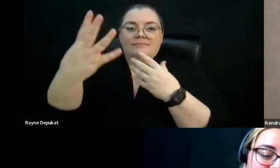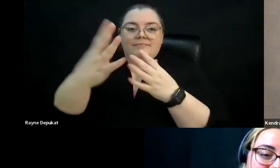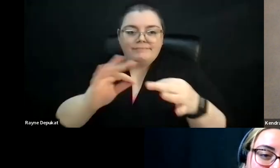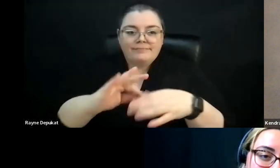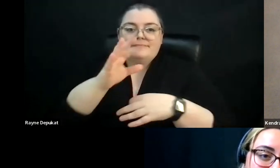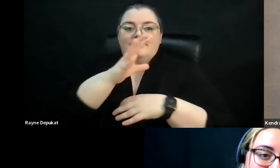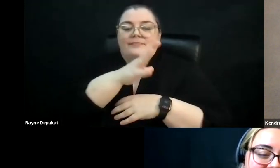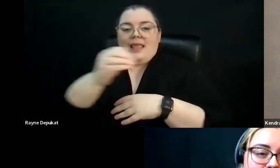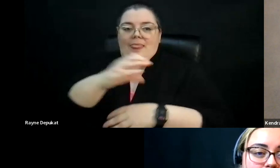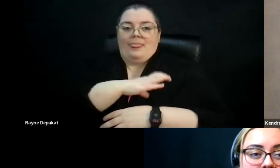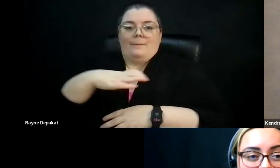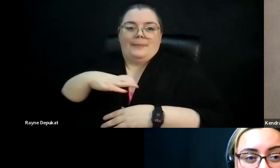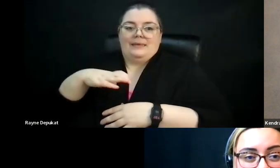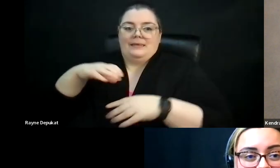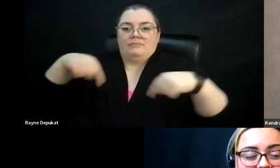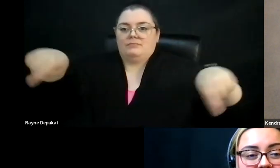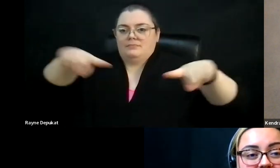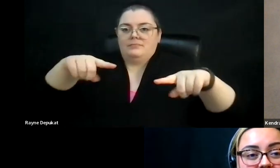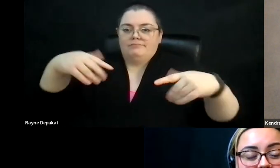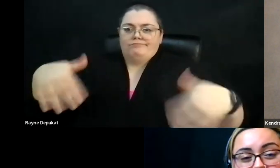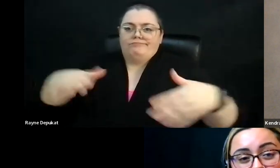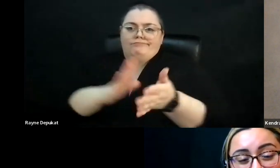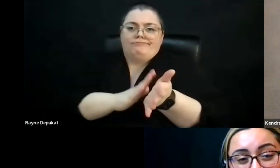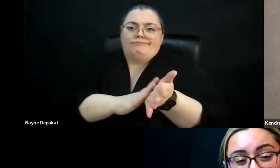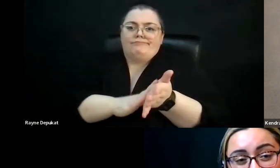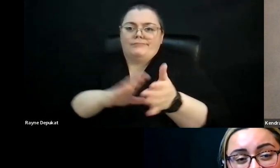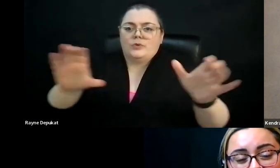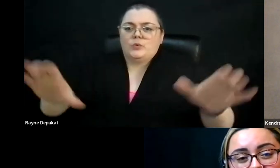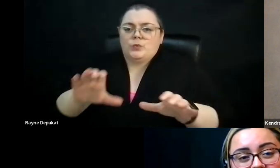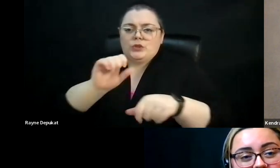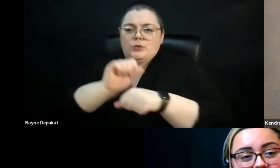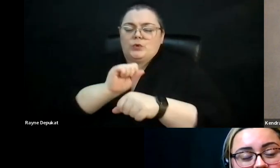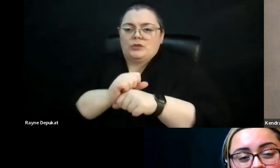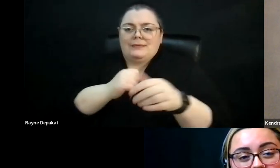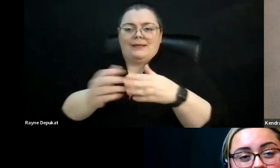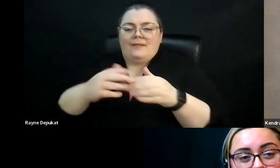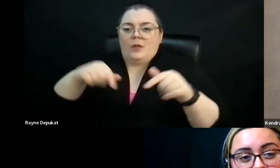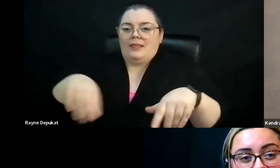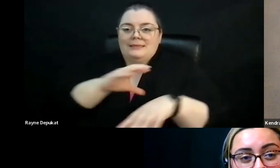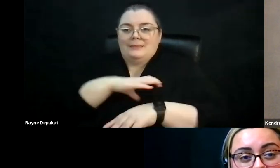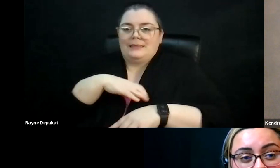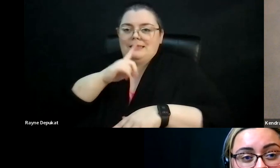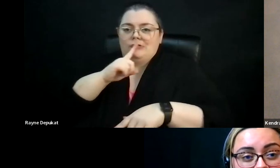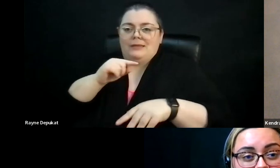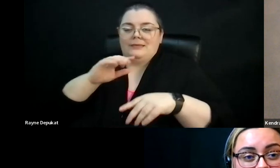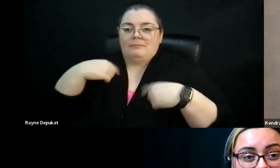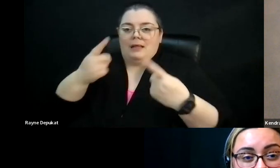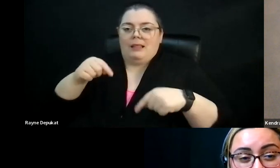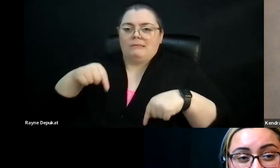and the feedback and your public comment and the everyone on our committee. It's great. We're doing great work. This